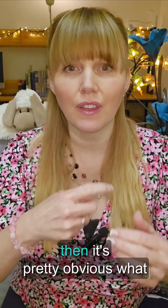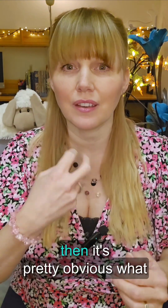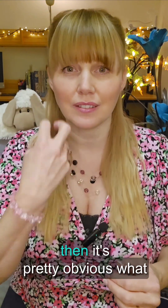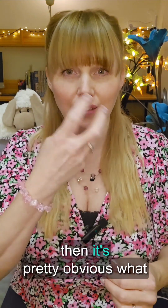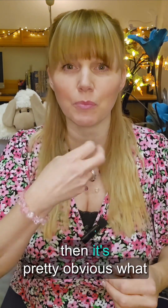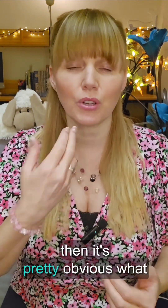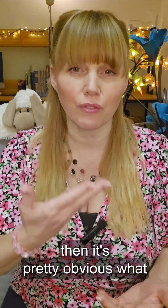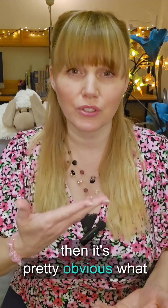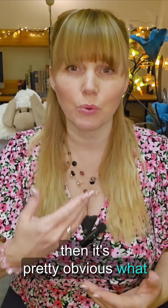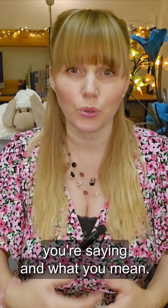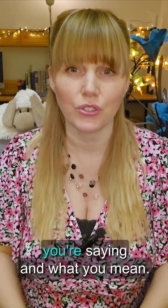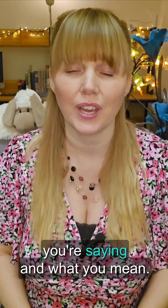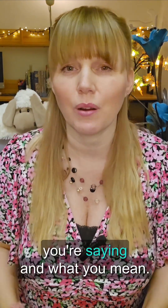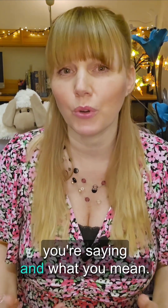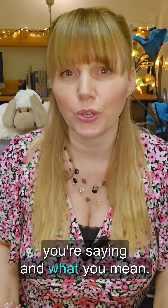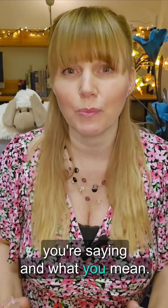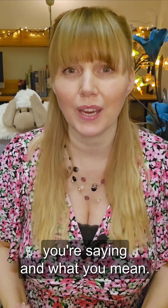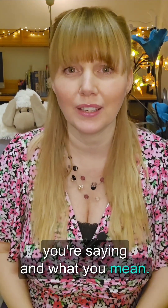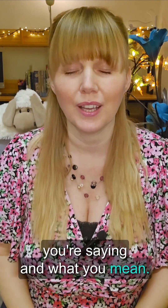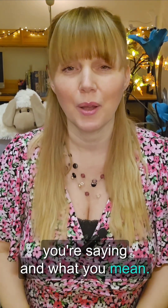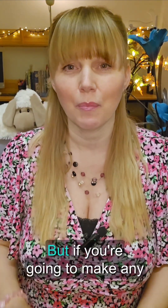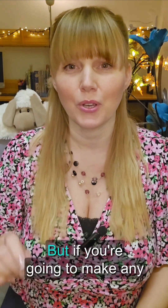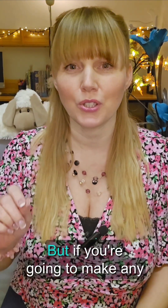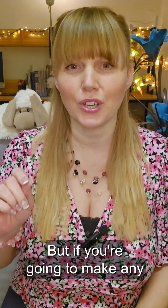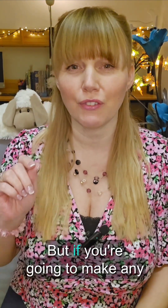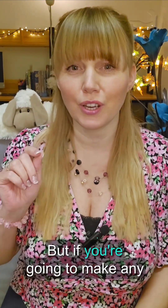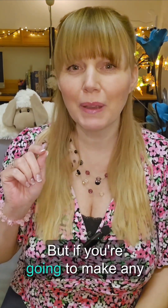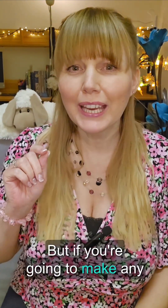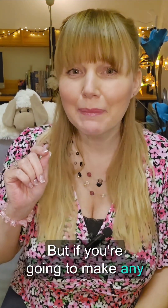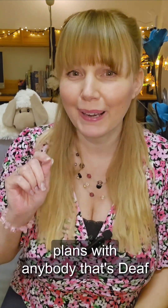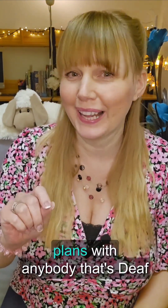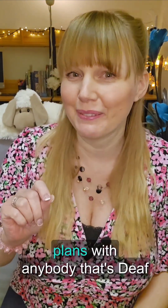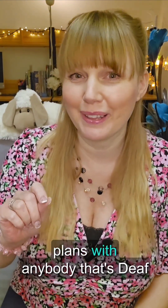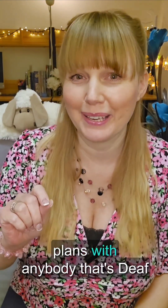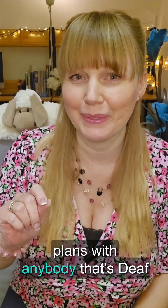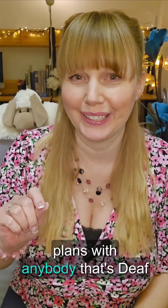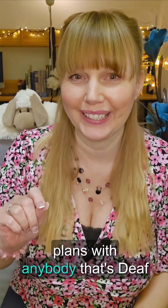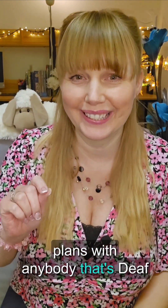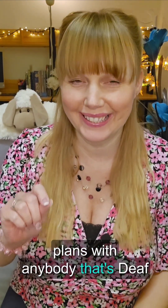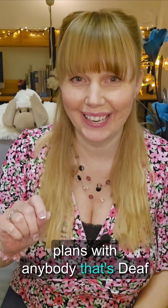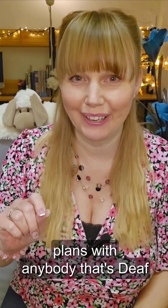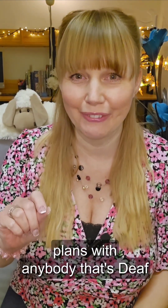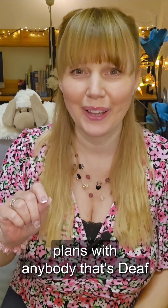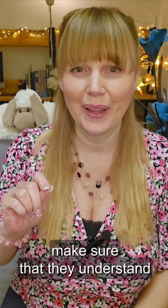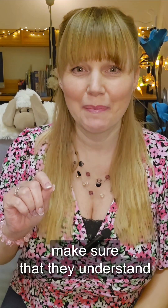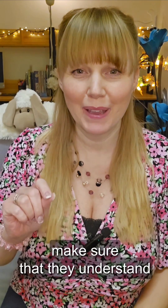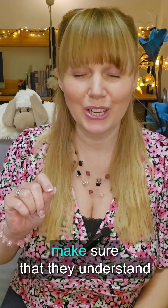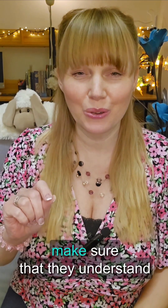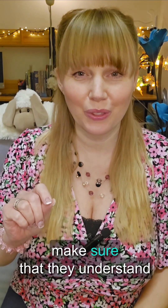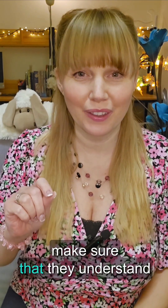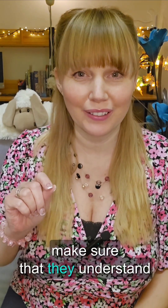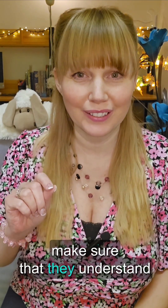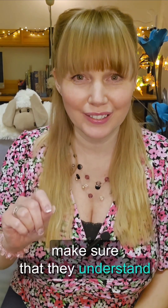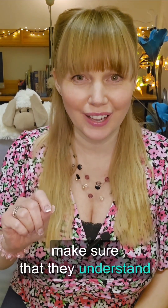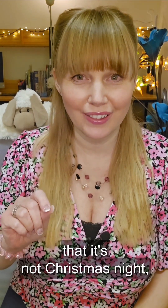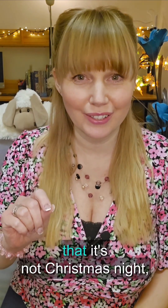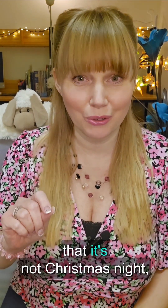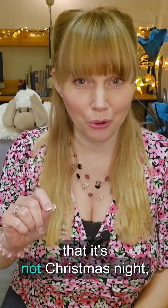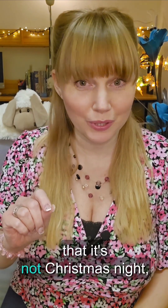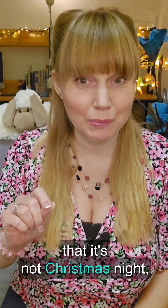then it's pretty obvious what you're saying and what you mean. But if you're going to make any plans with anybody that's deaf, make sure that they understand that it's not